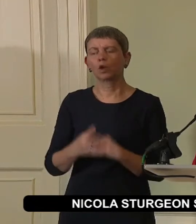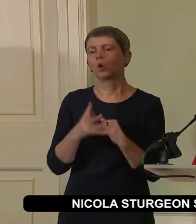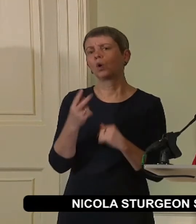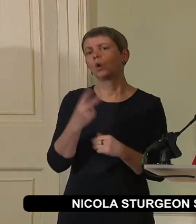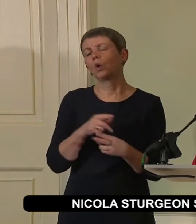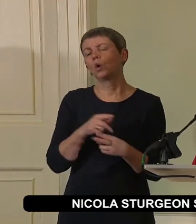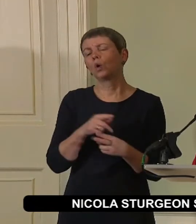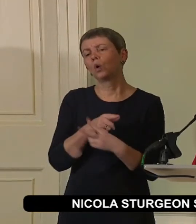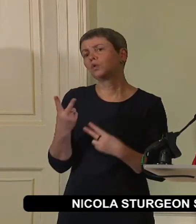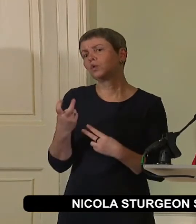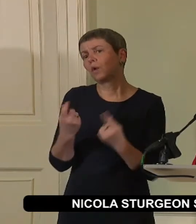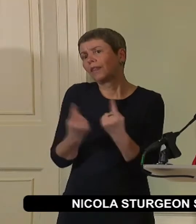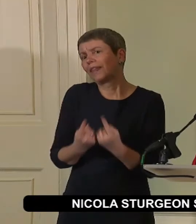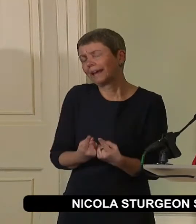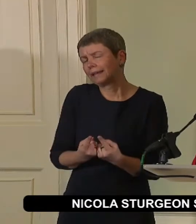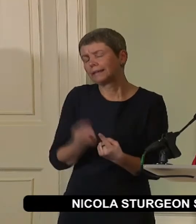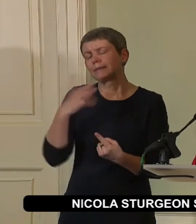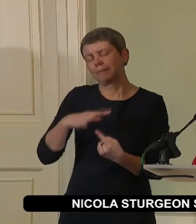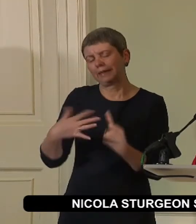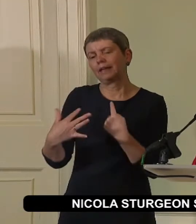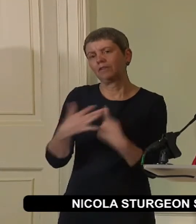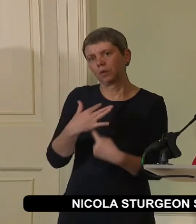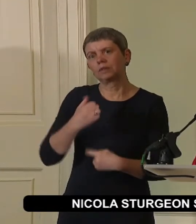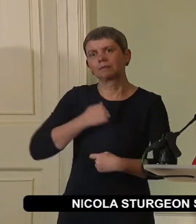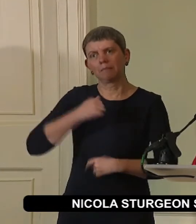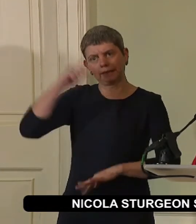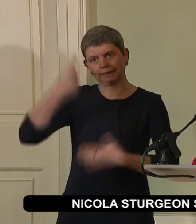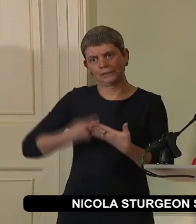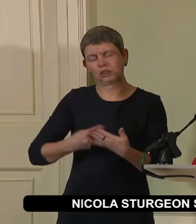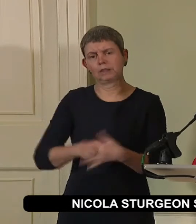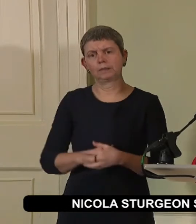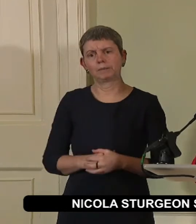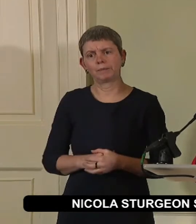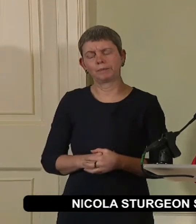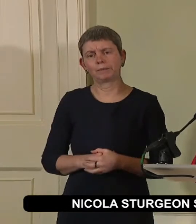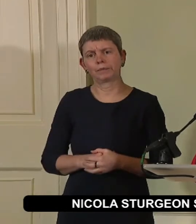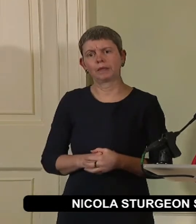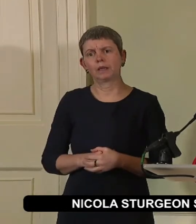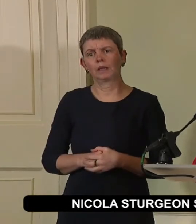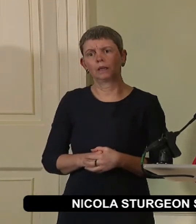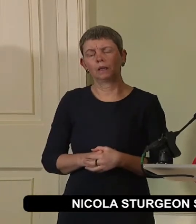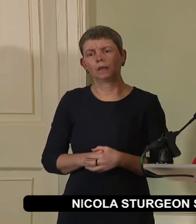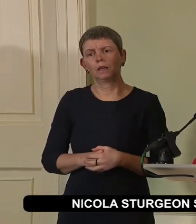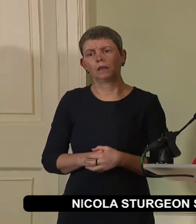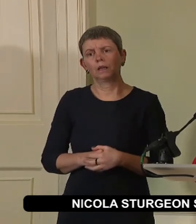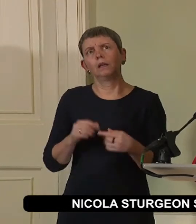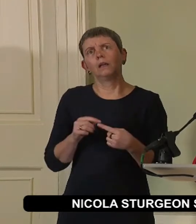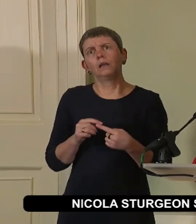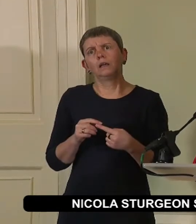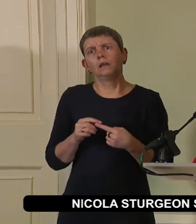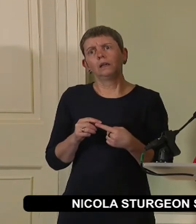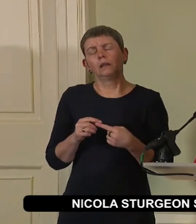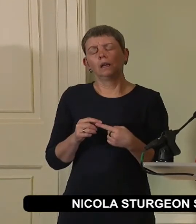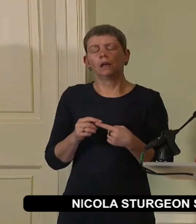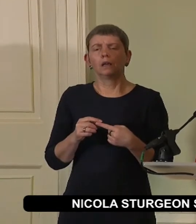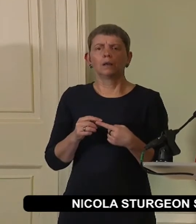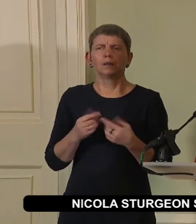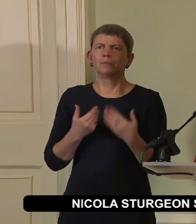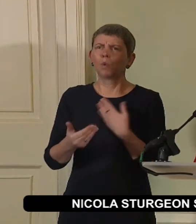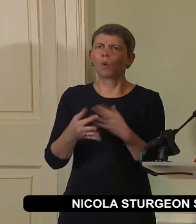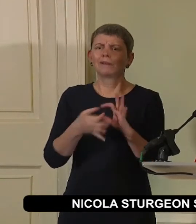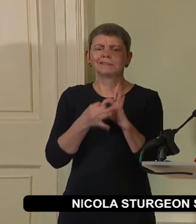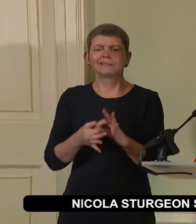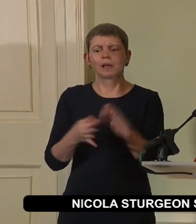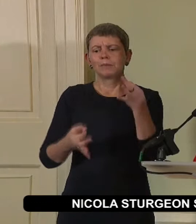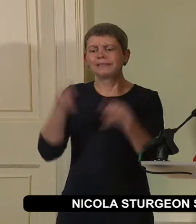that have weighed in my decision. These, I suppose, are more about our political culture and